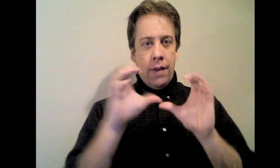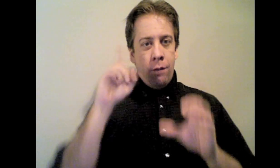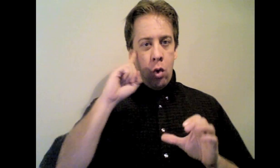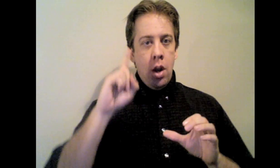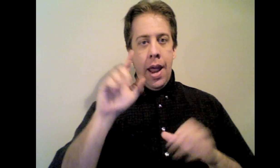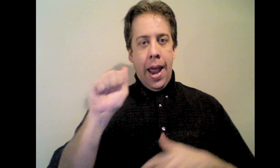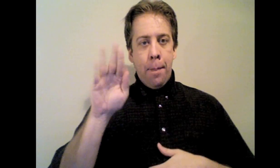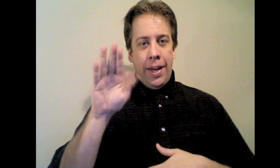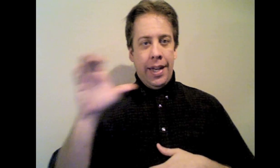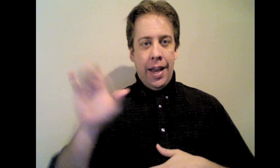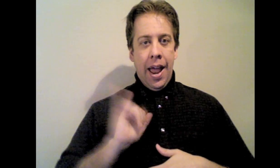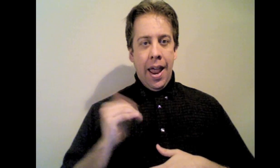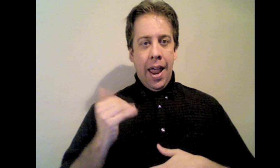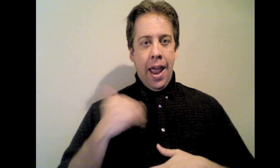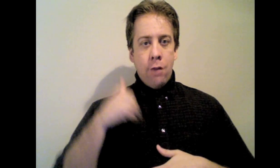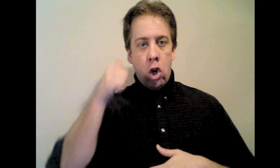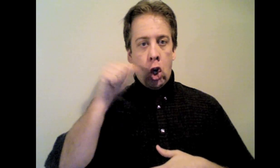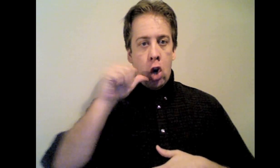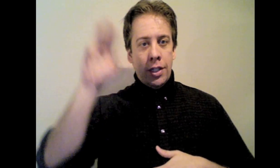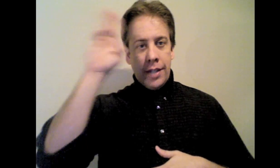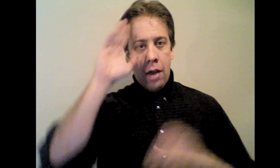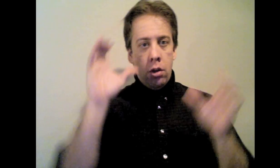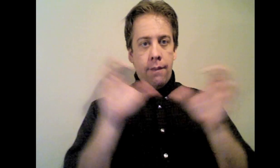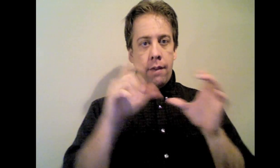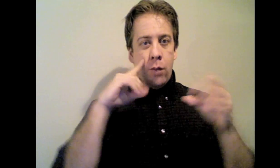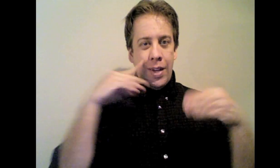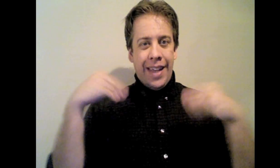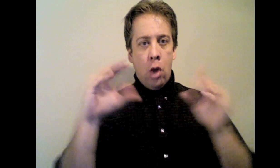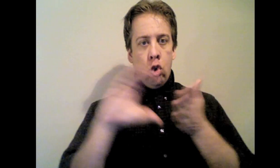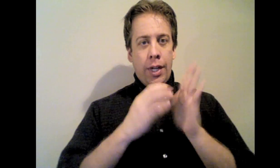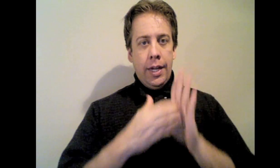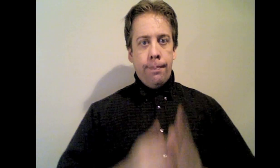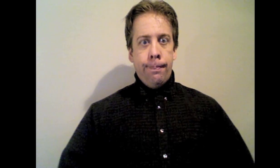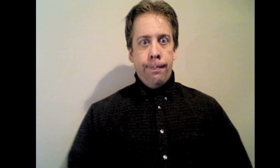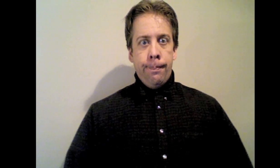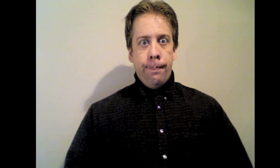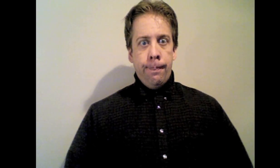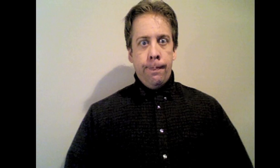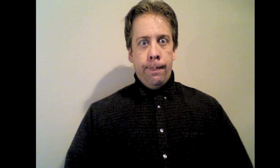because I have my Boy Scout certification for the manual alphabet. I have my Girl Scout certification for selling cookies.